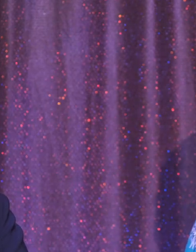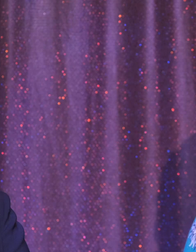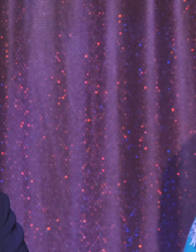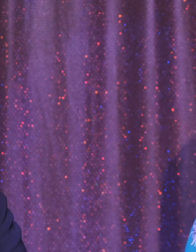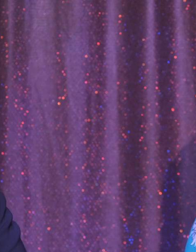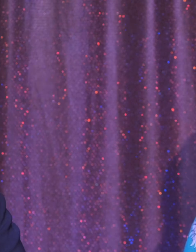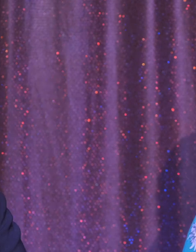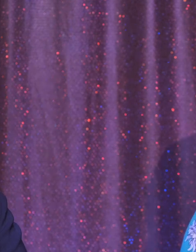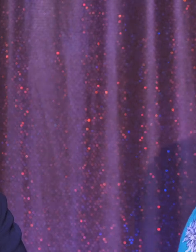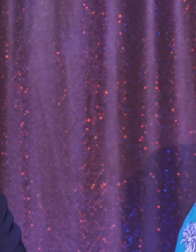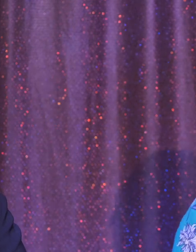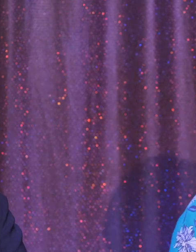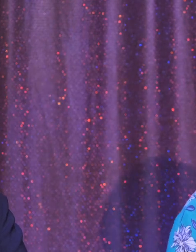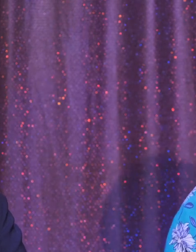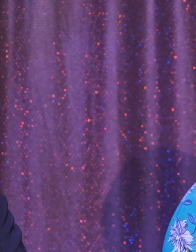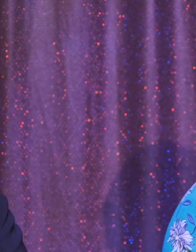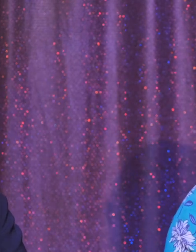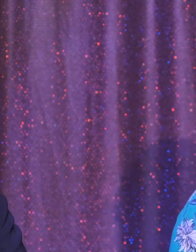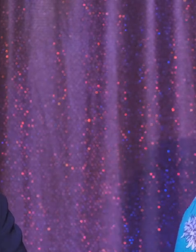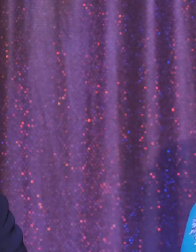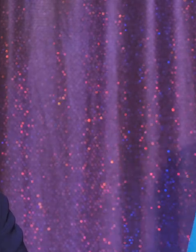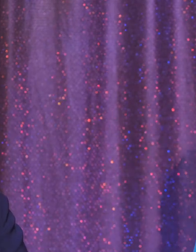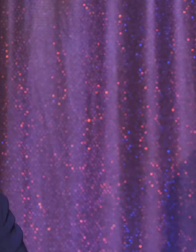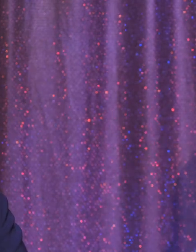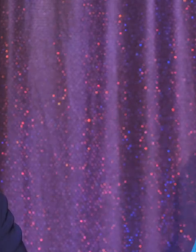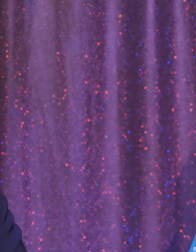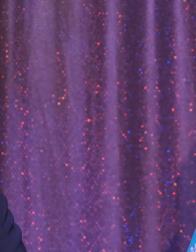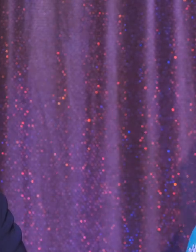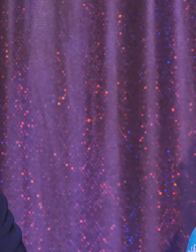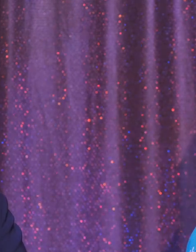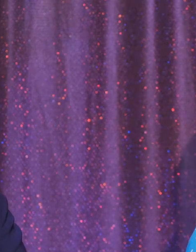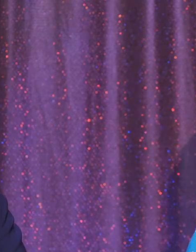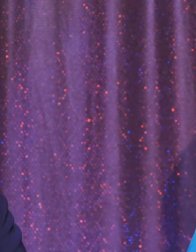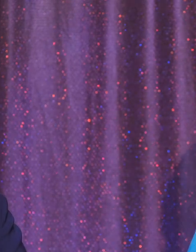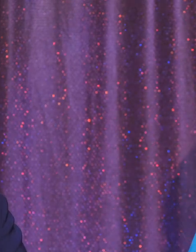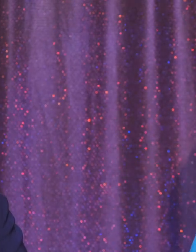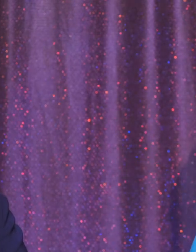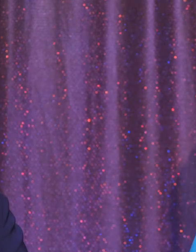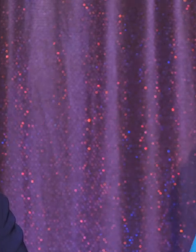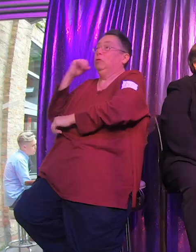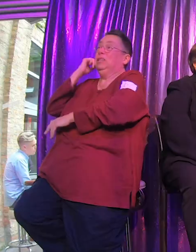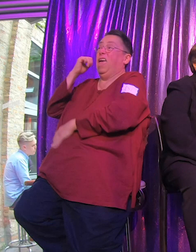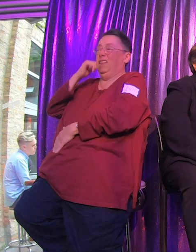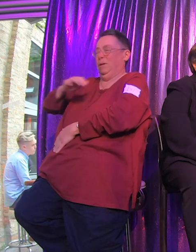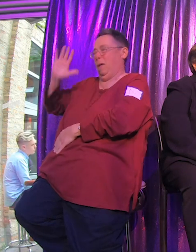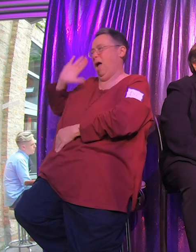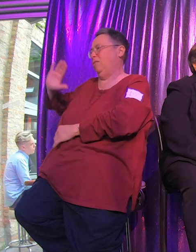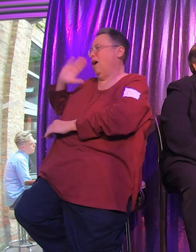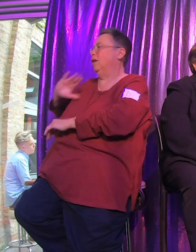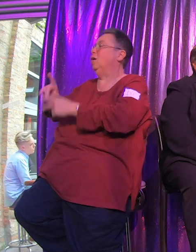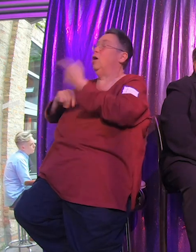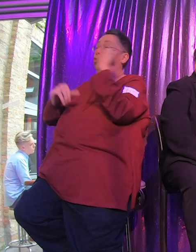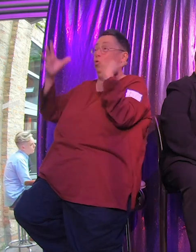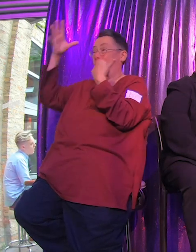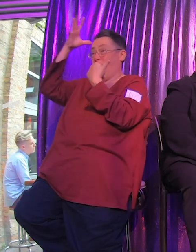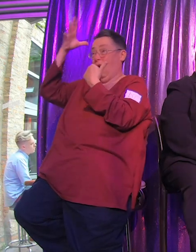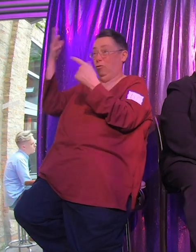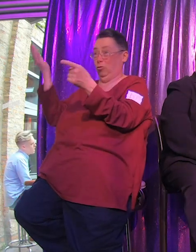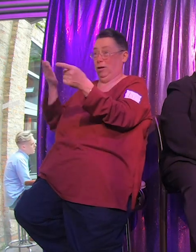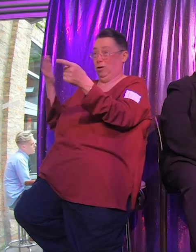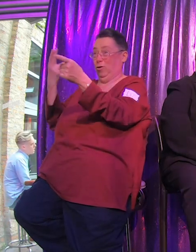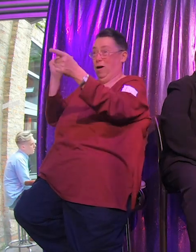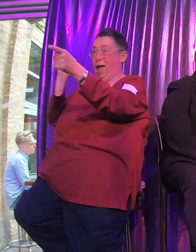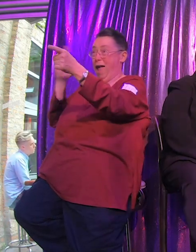Defender, the black newspaper when it was a daily. Your father here,